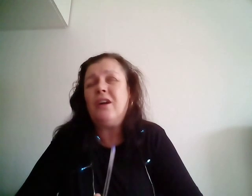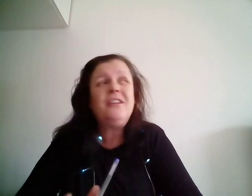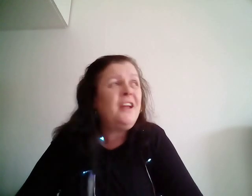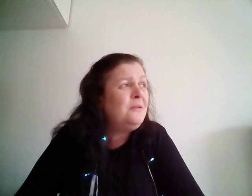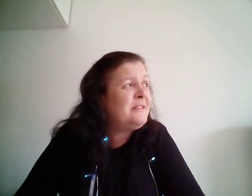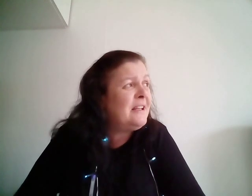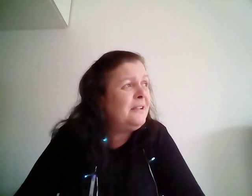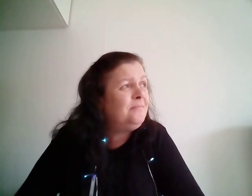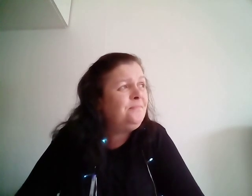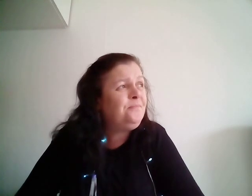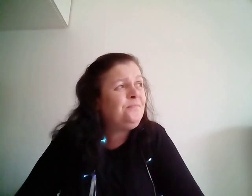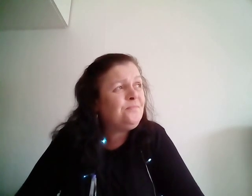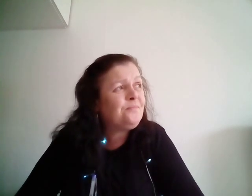of those